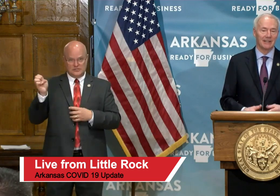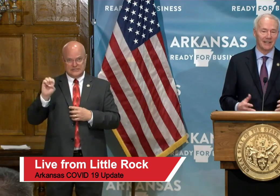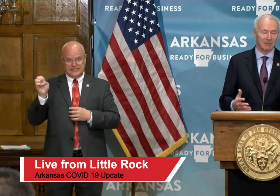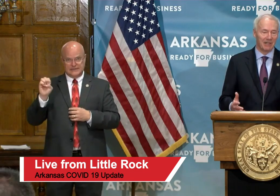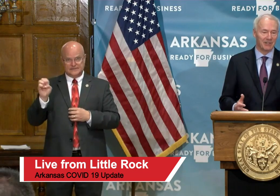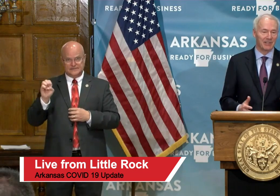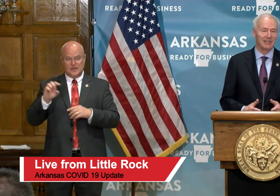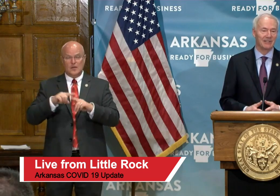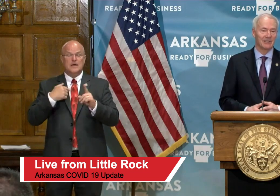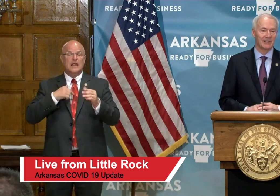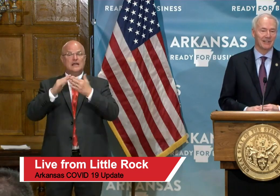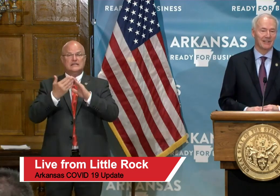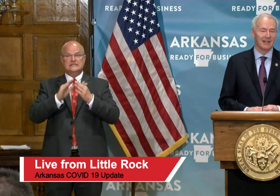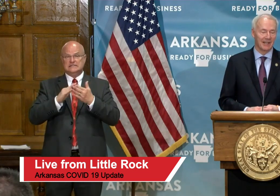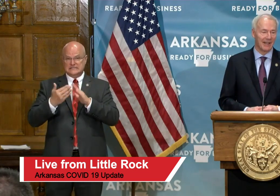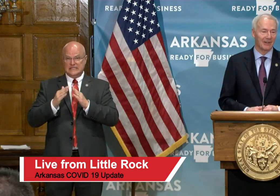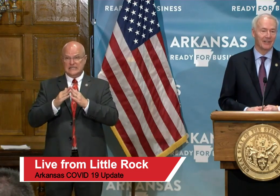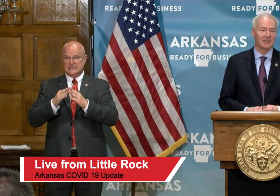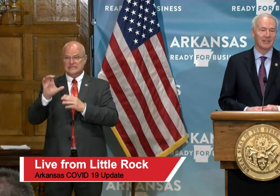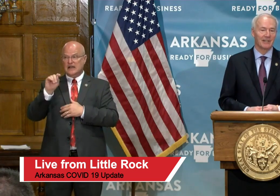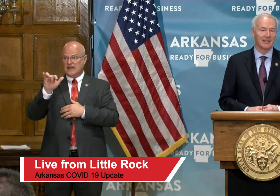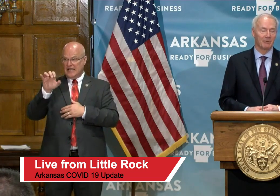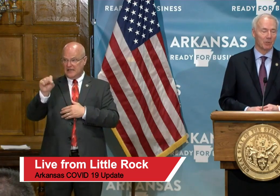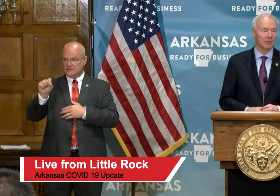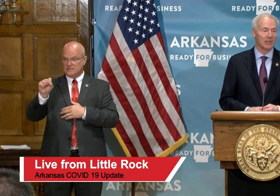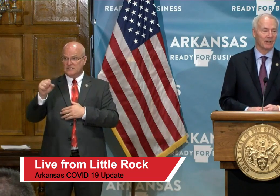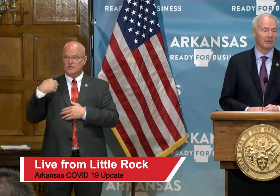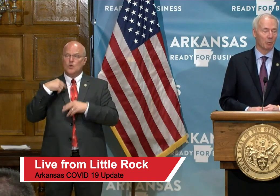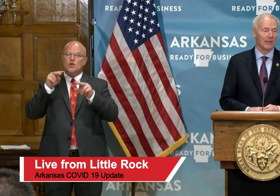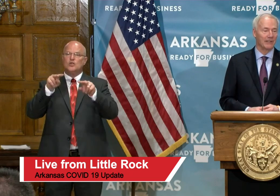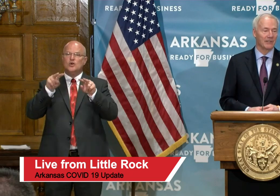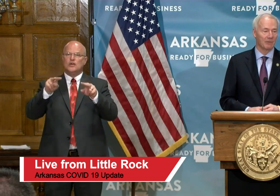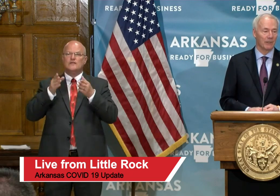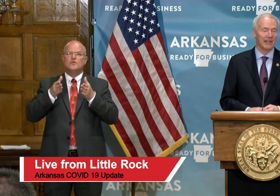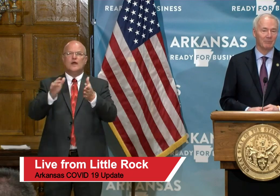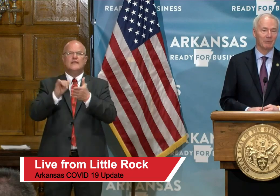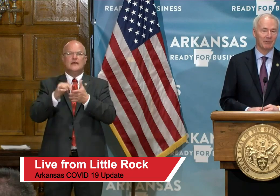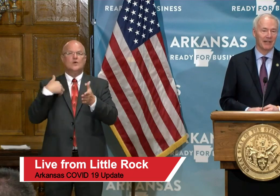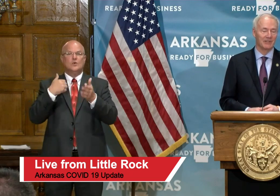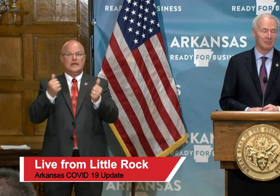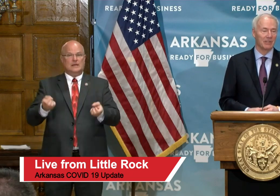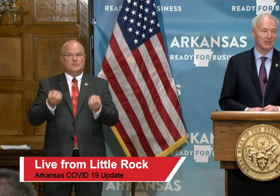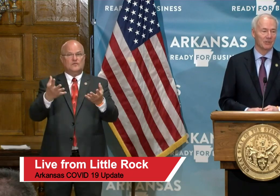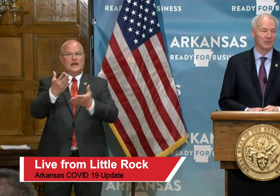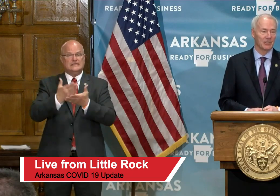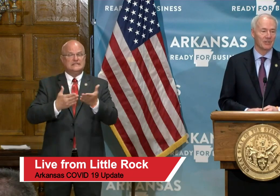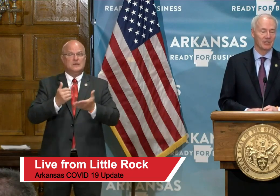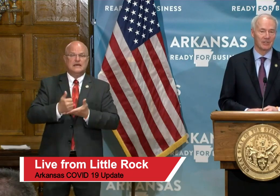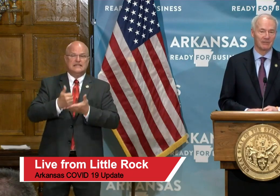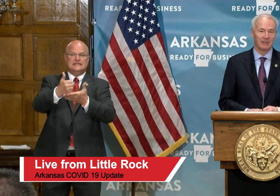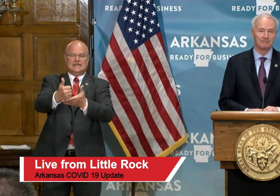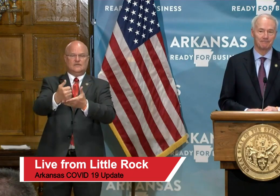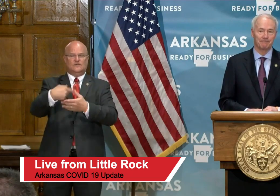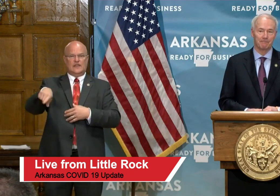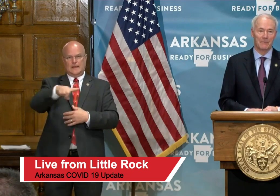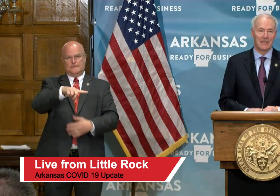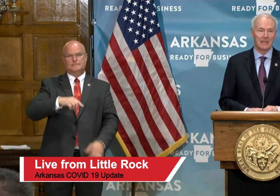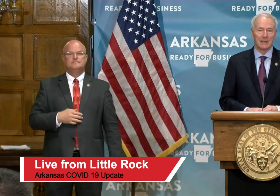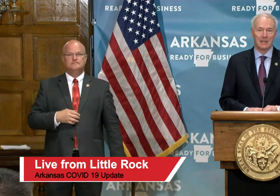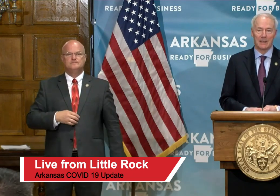emergency. But our cities, our counties, we're looking at for ways that we can provide some additional assistance to